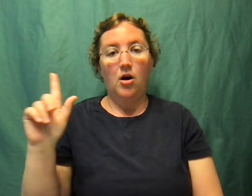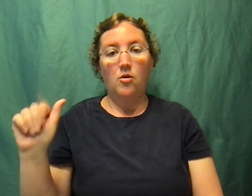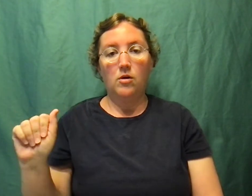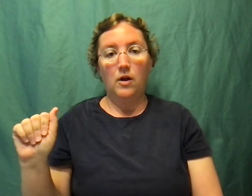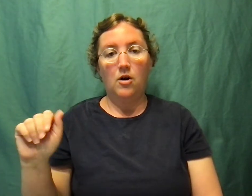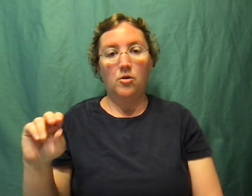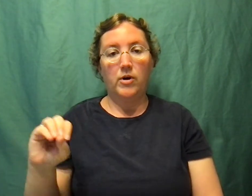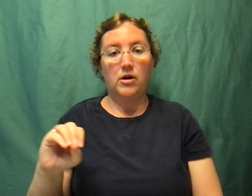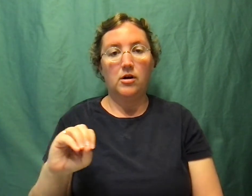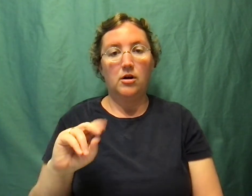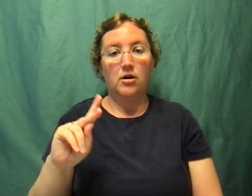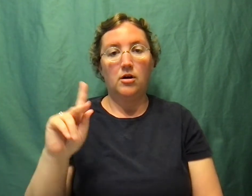Oklahoma.